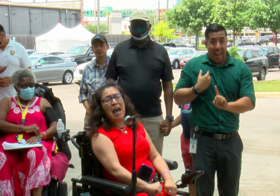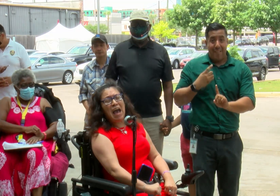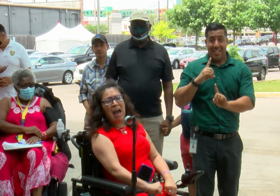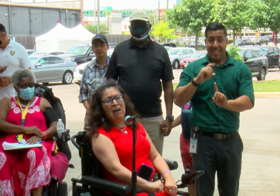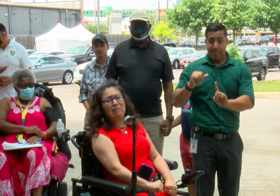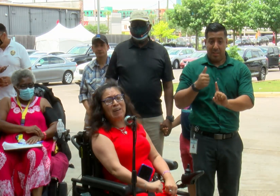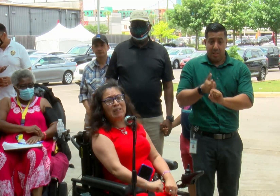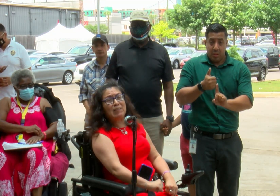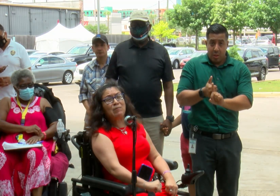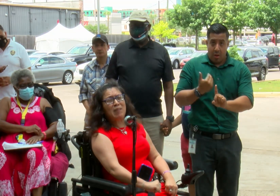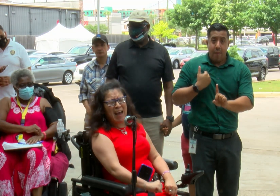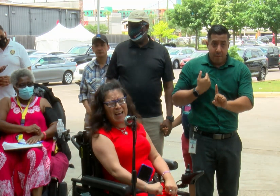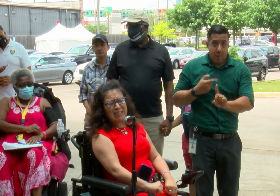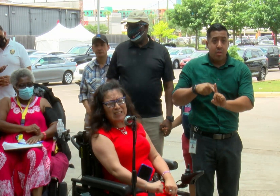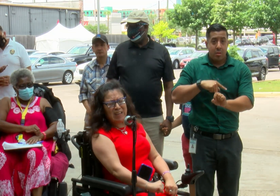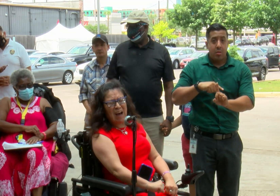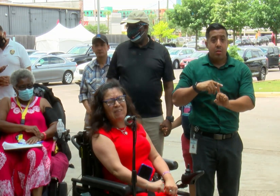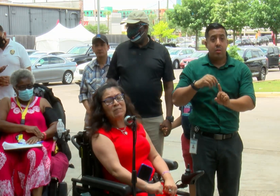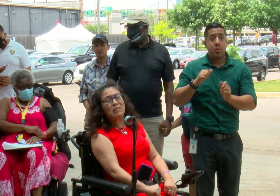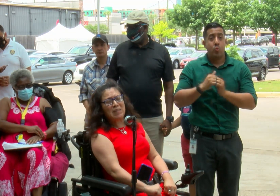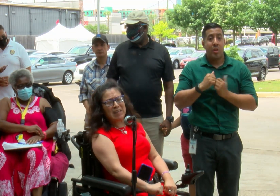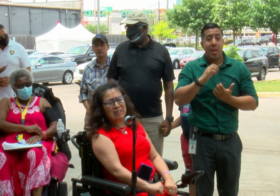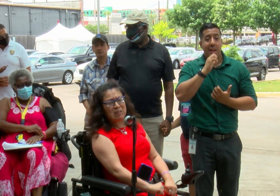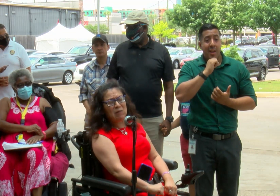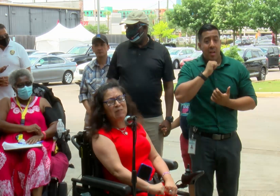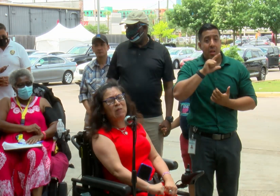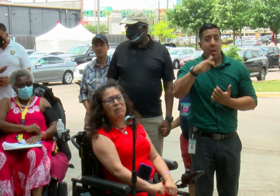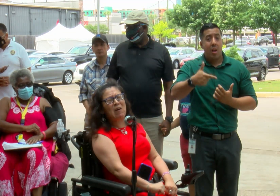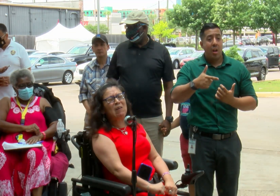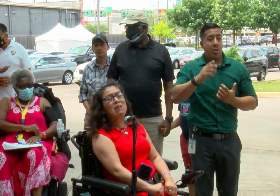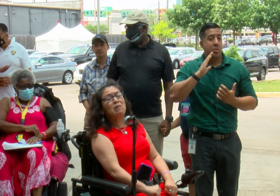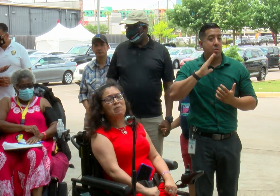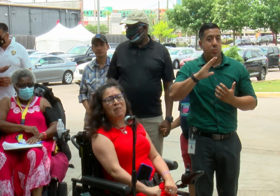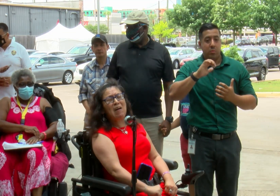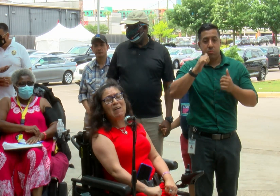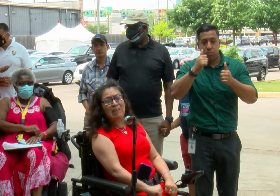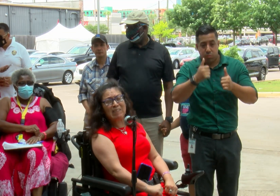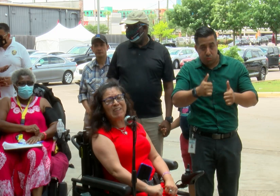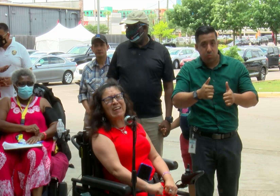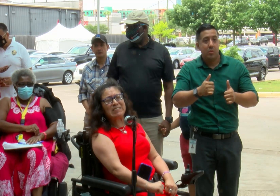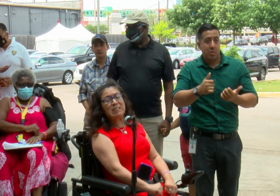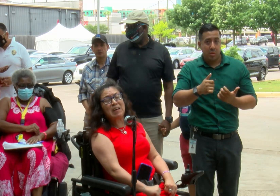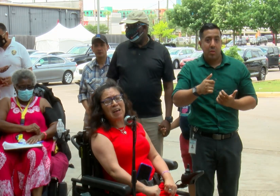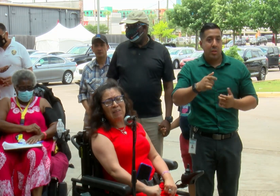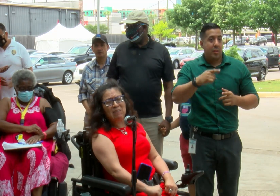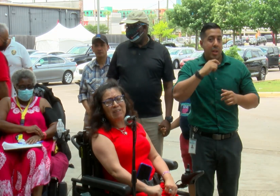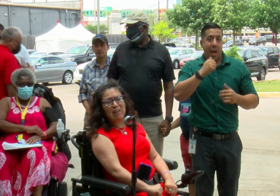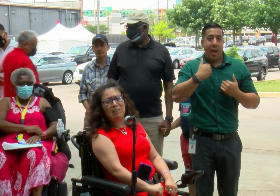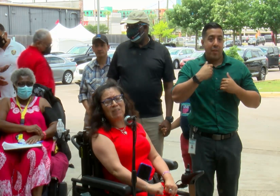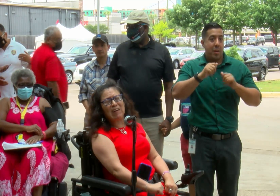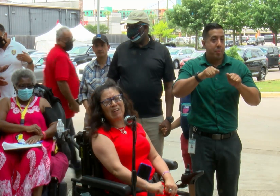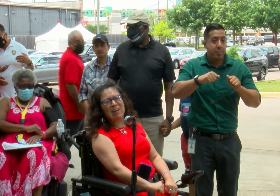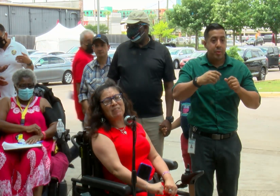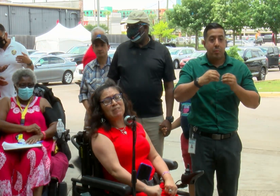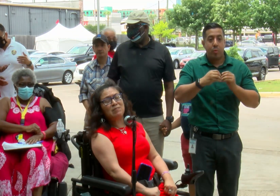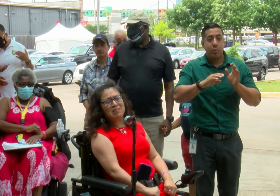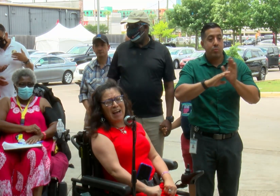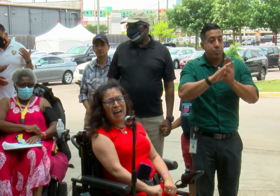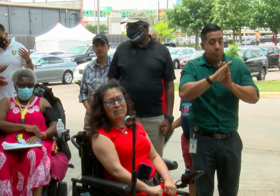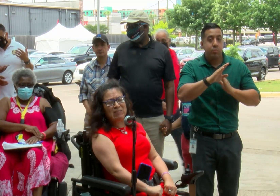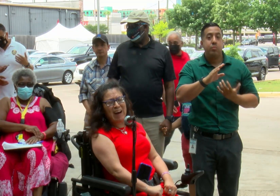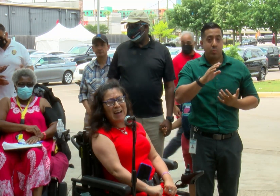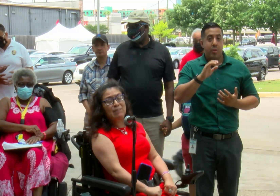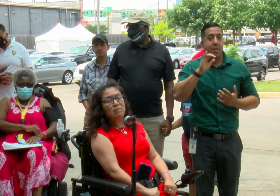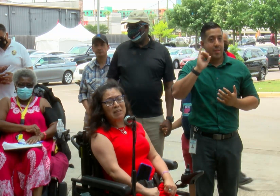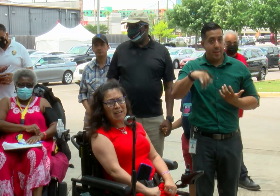disability, and with age and time, this number will increase if we live long enough.